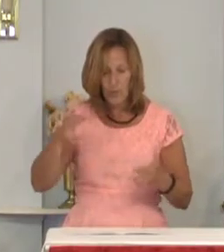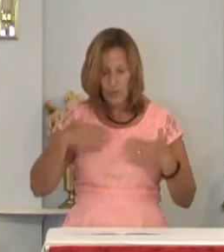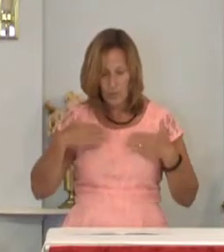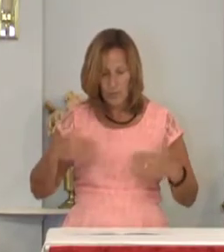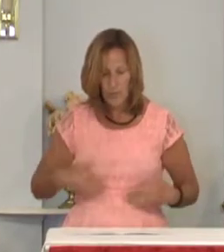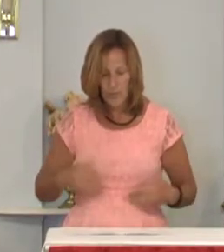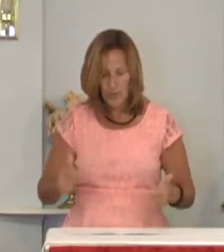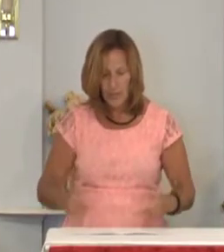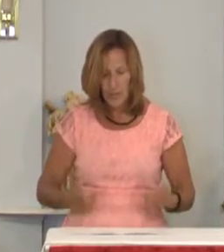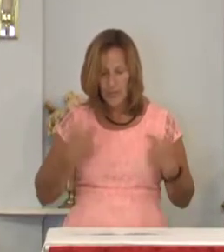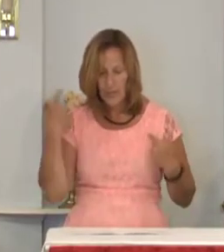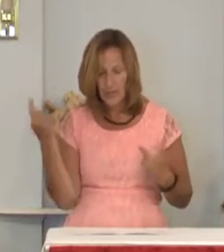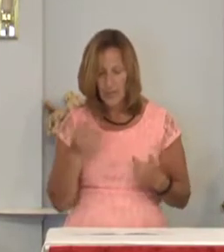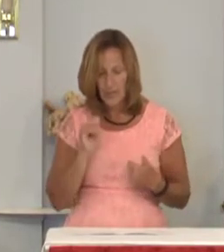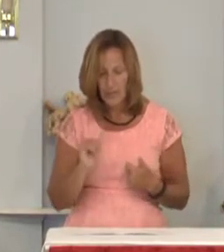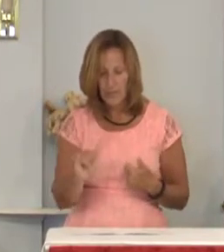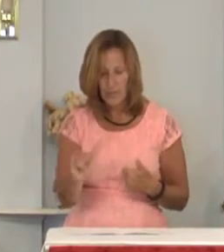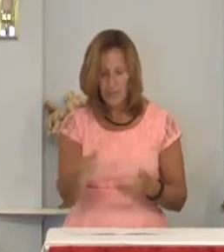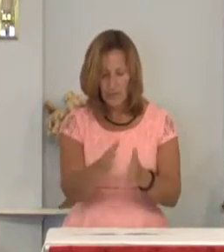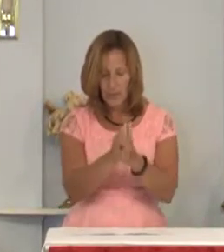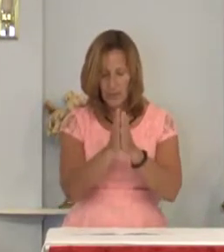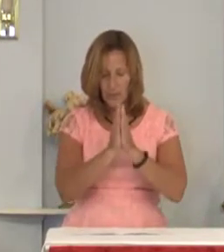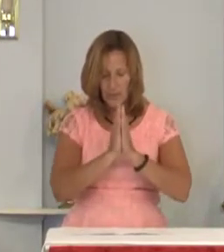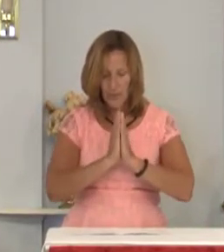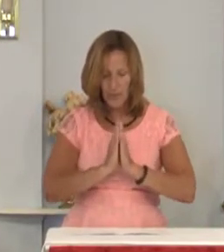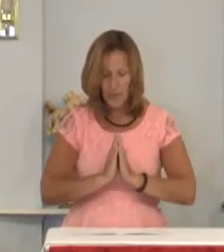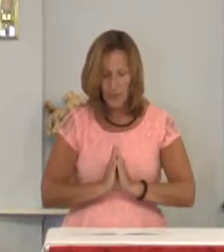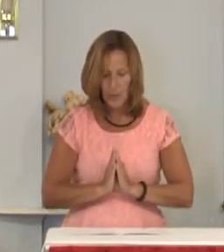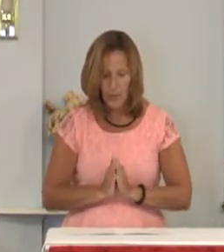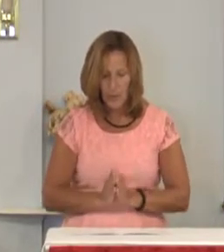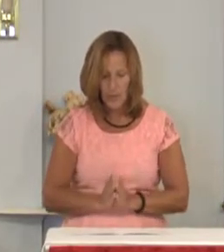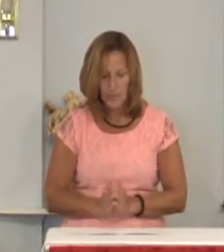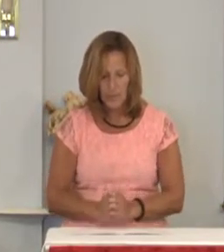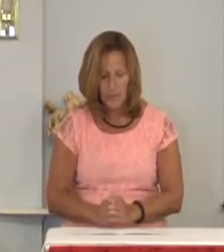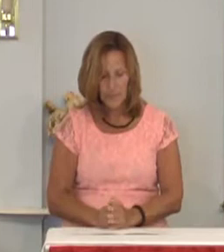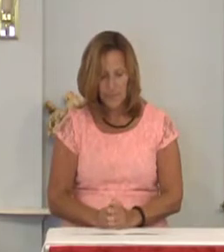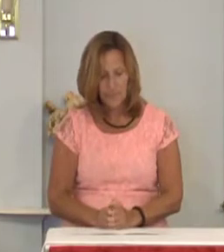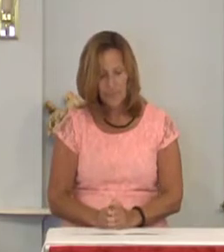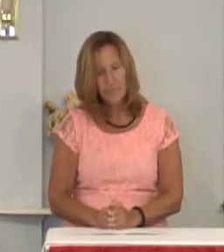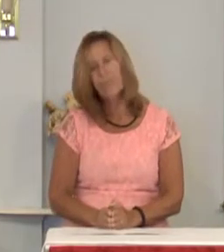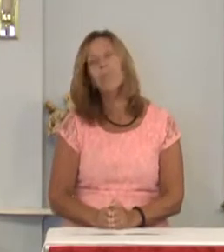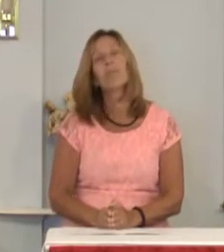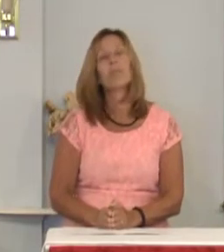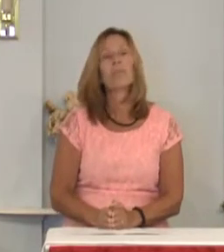resurrection of the body and the life everlasting. Amen.